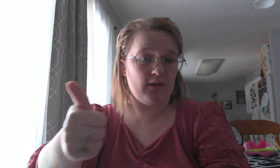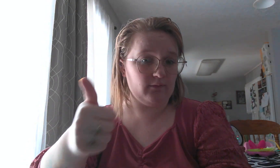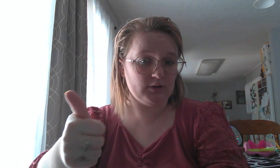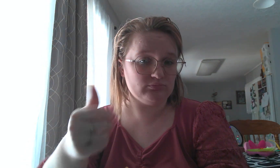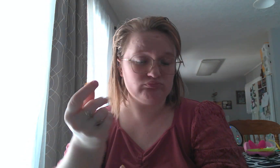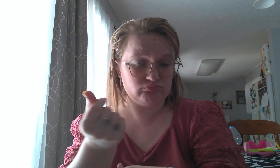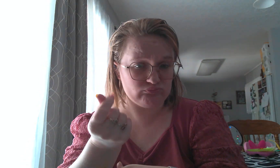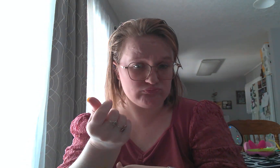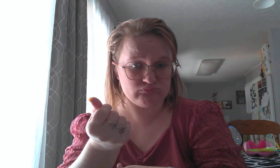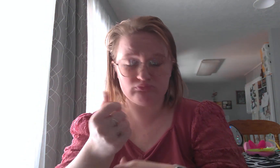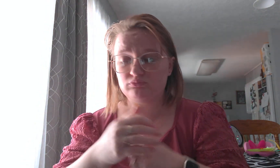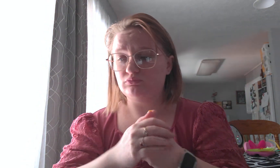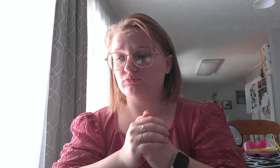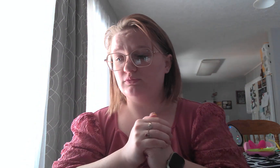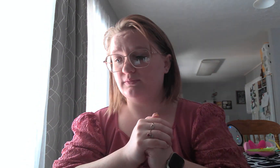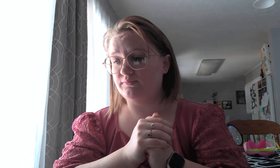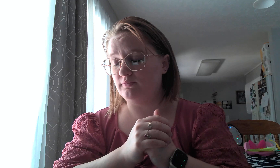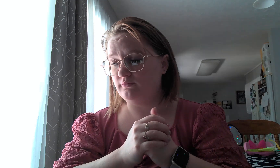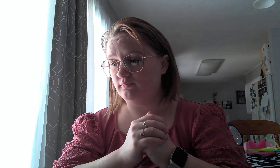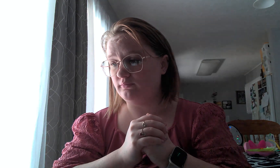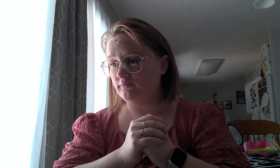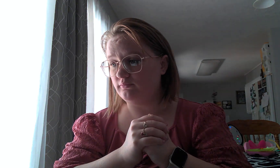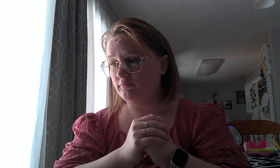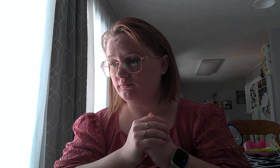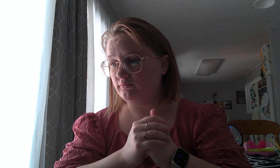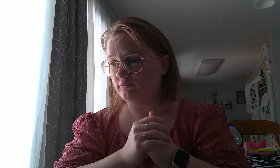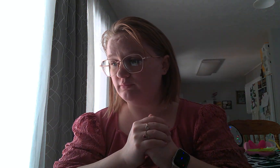something that we're able to, students could share about themselves.